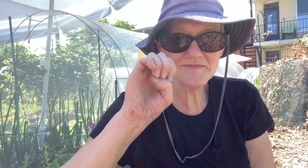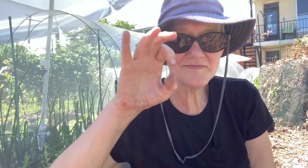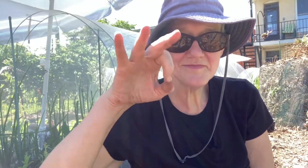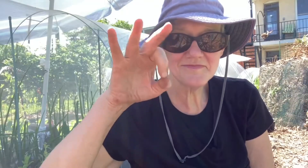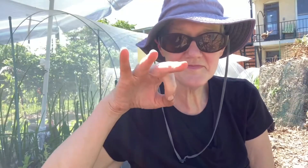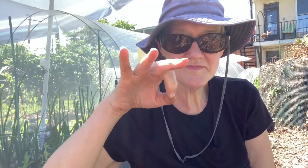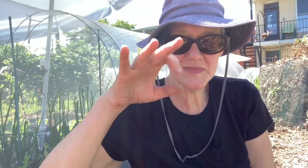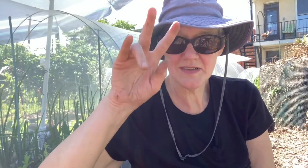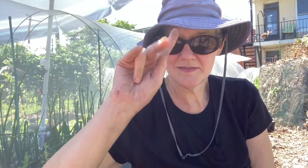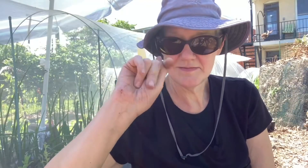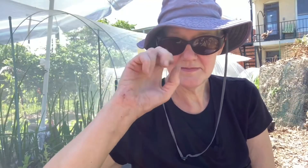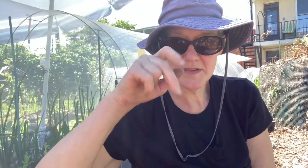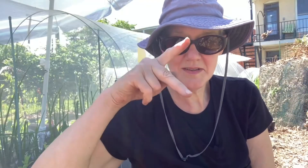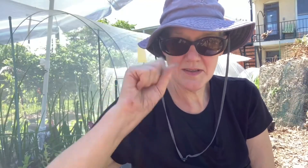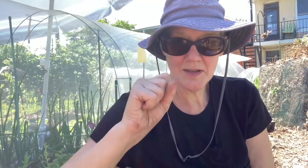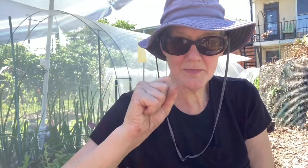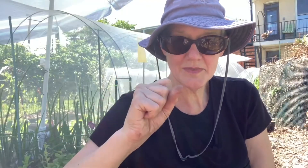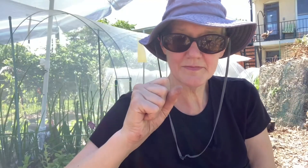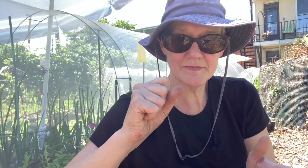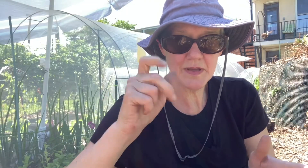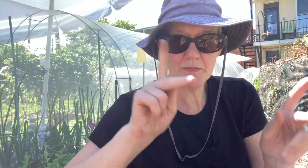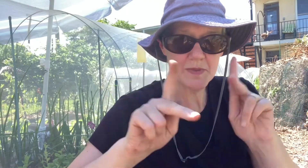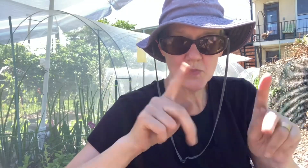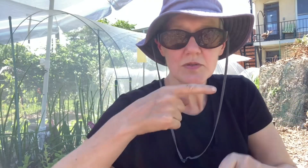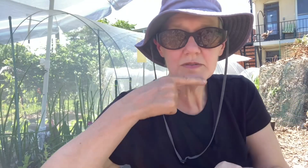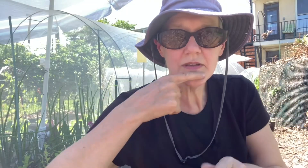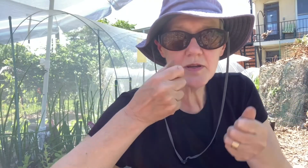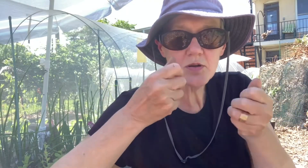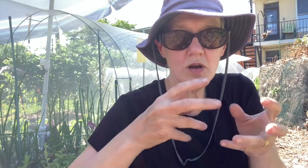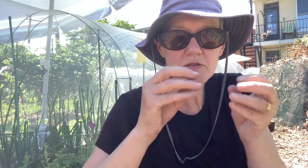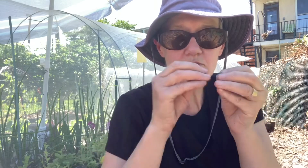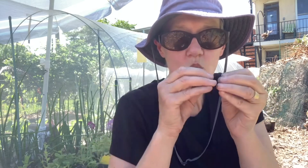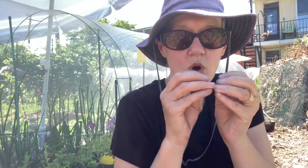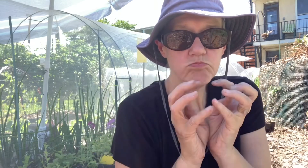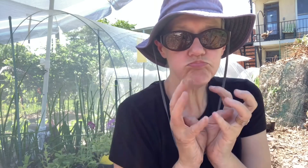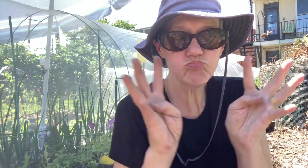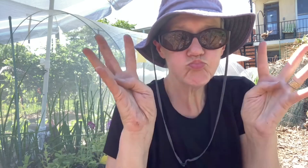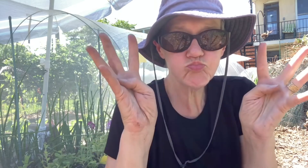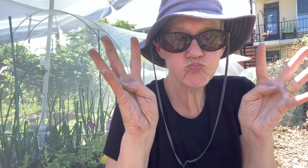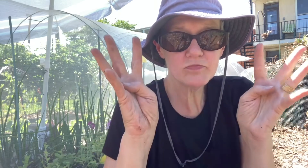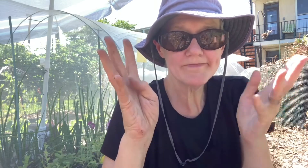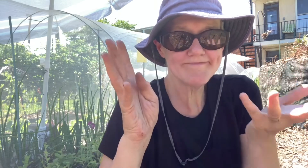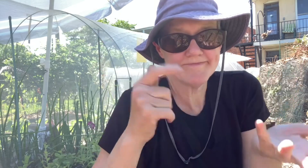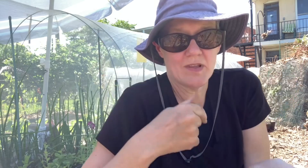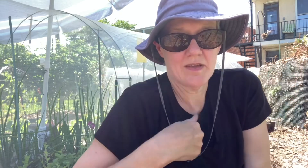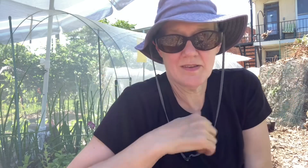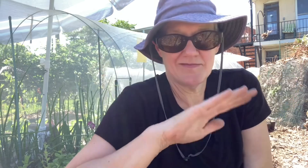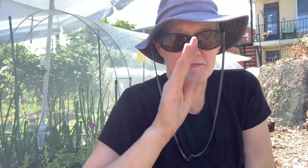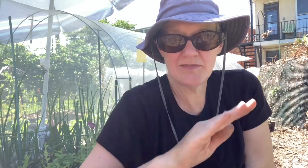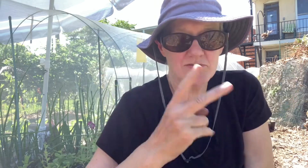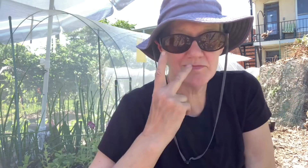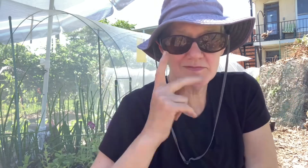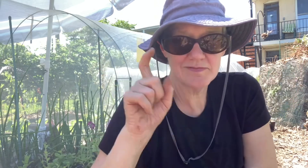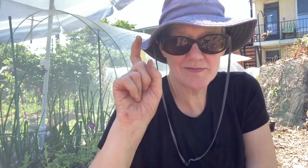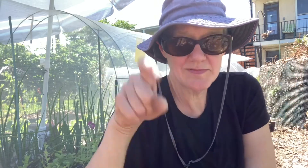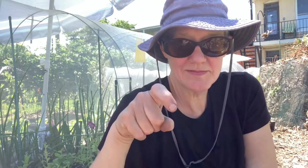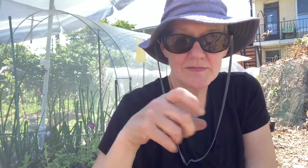Now, I don't prune the tops of my peppers. Some people say it causes them to branch out more, and I just really don't find